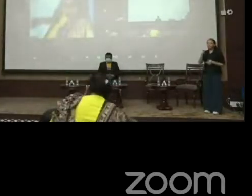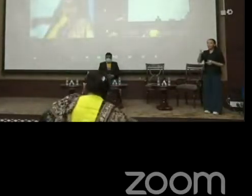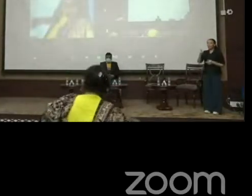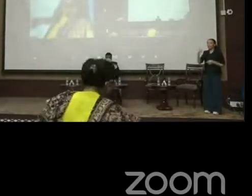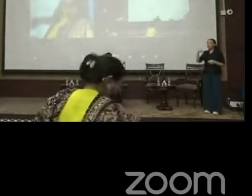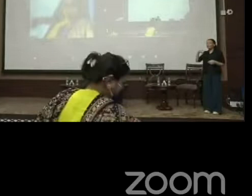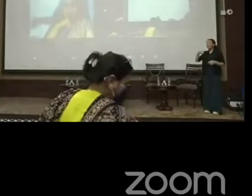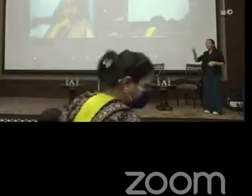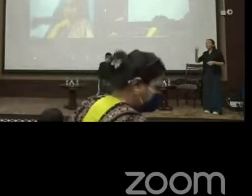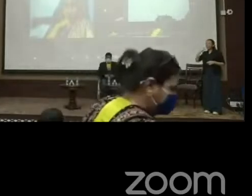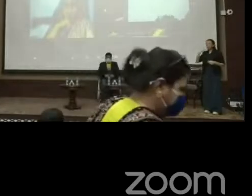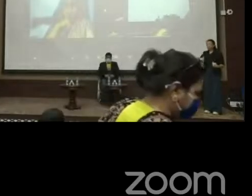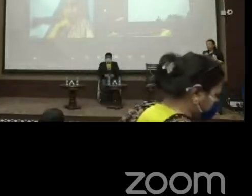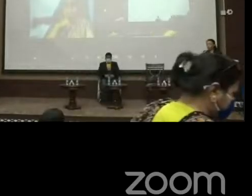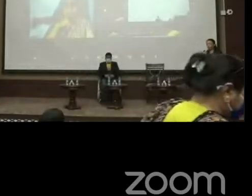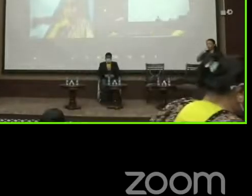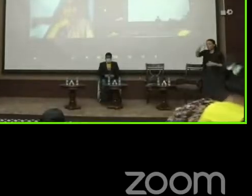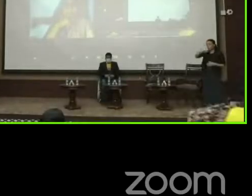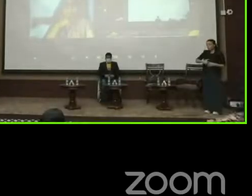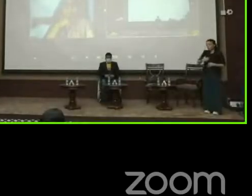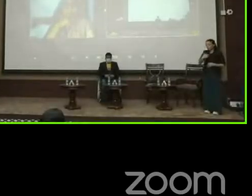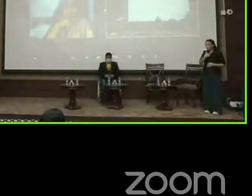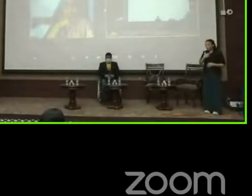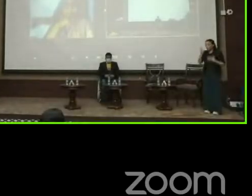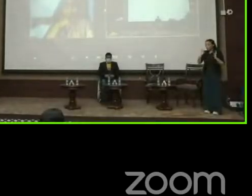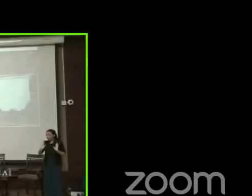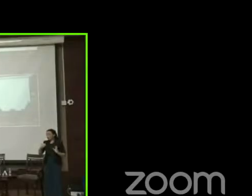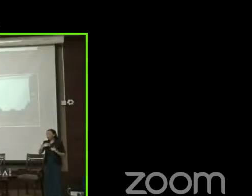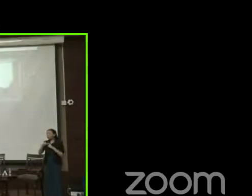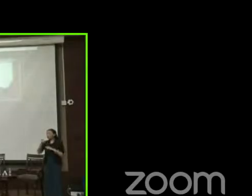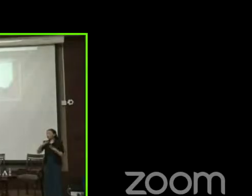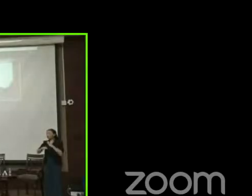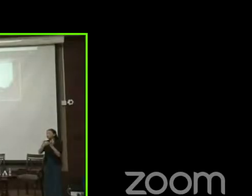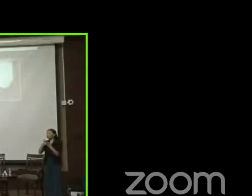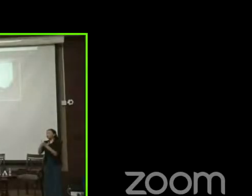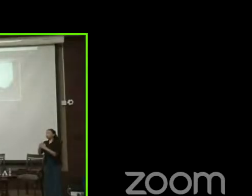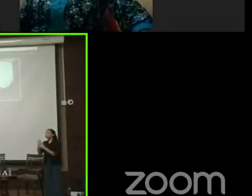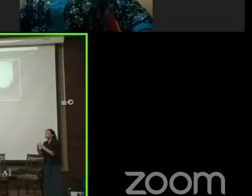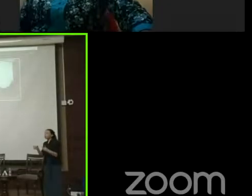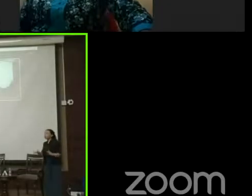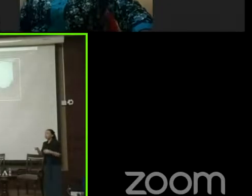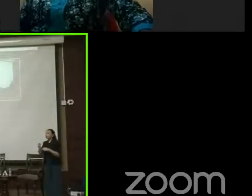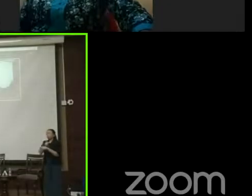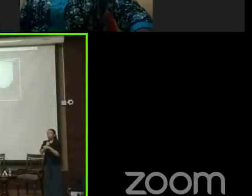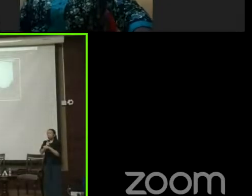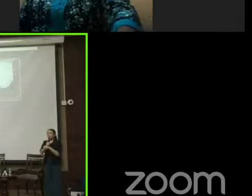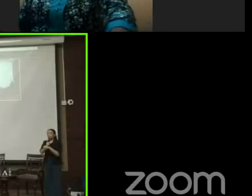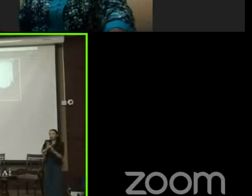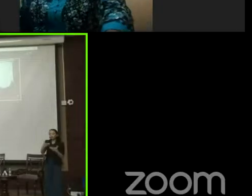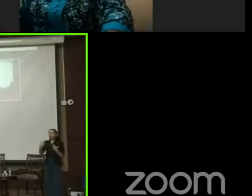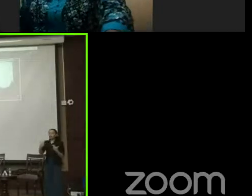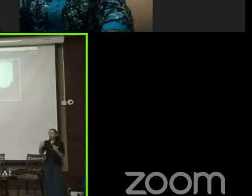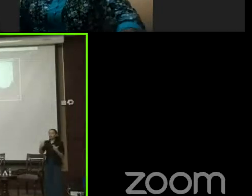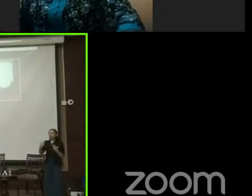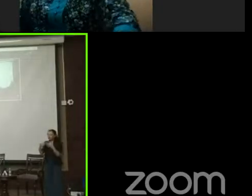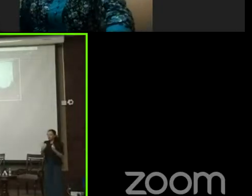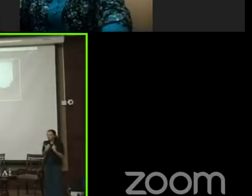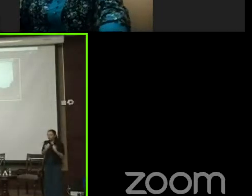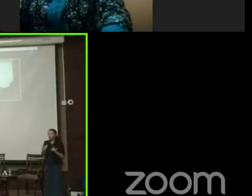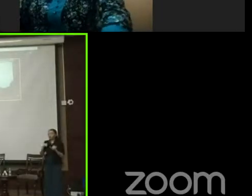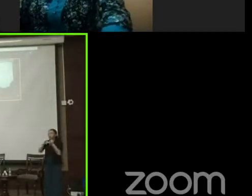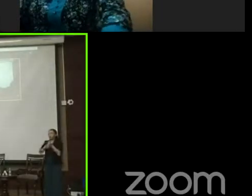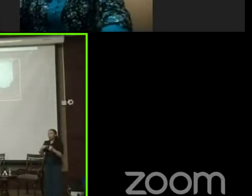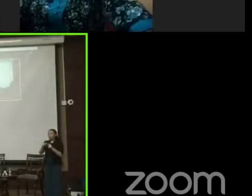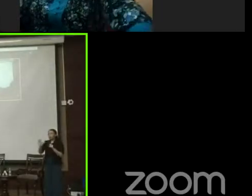strongly self-identifies herself at many intersections of disability, professional, woman, and South